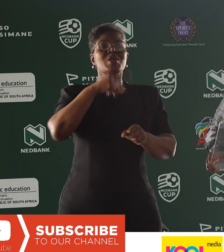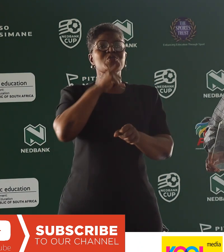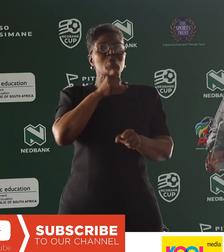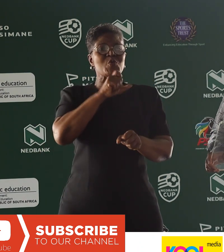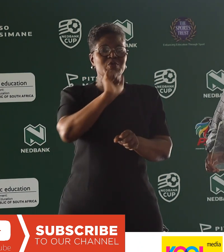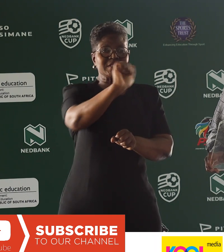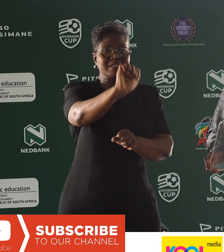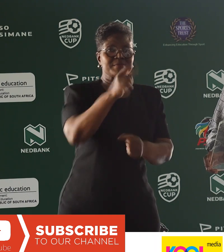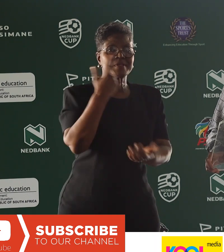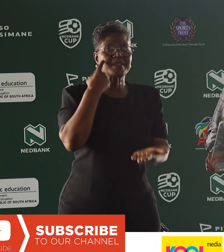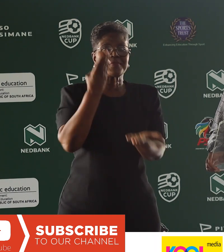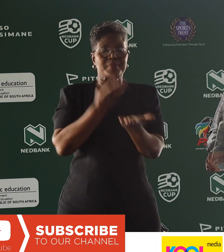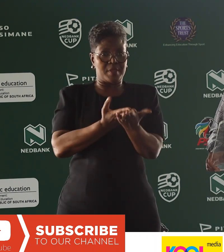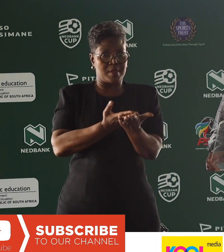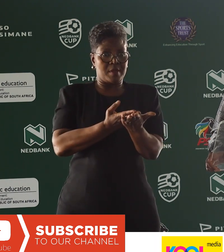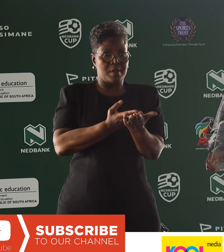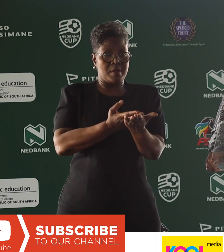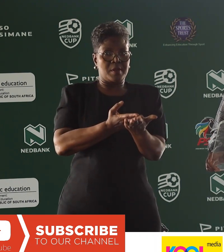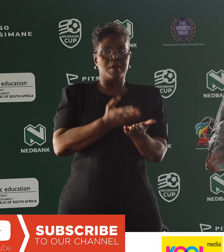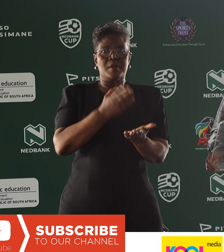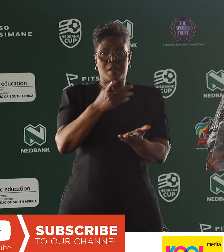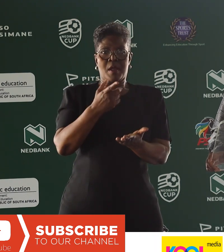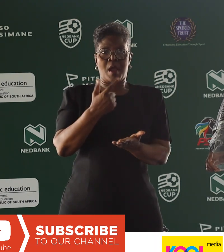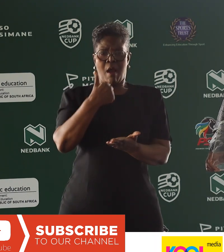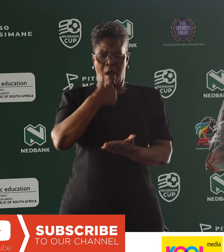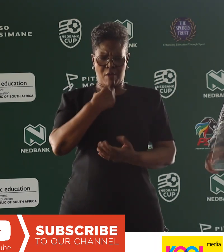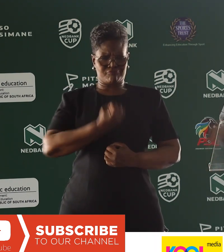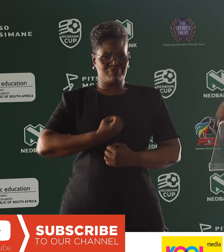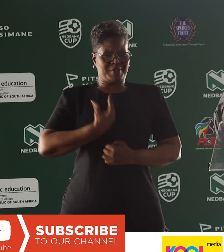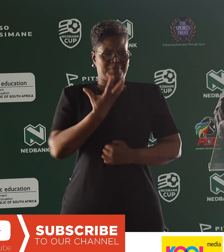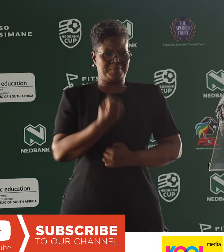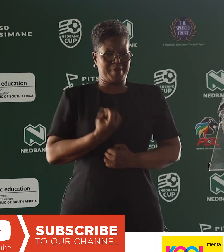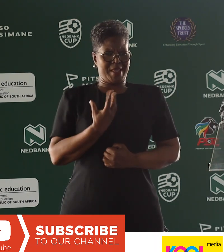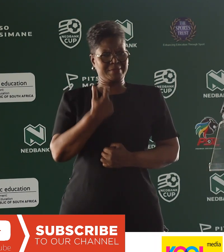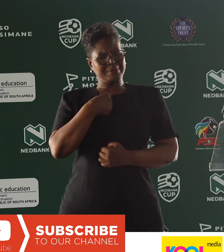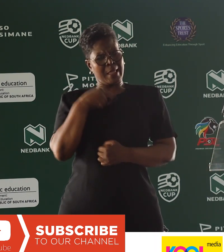testament, was to express to him my observation about